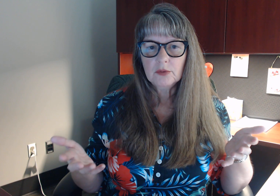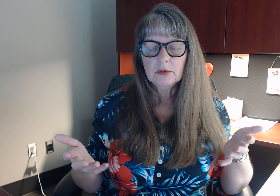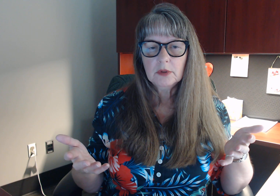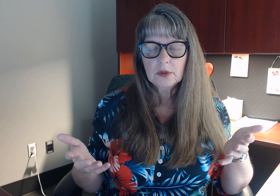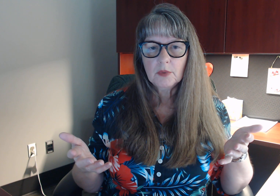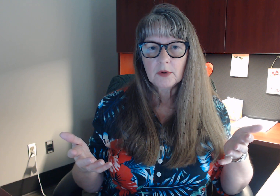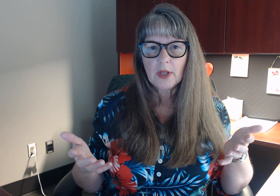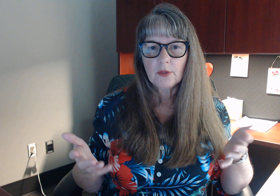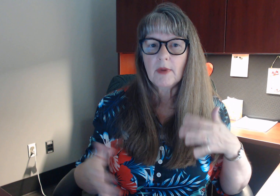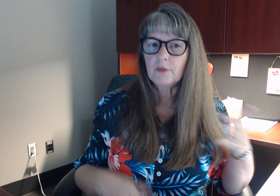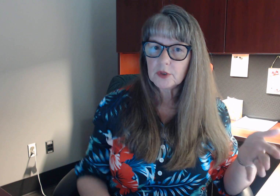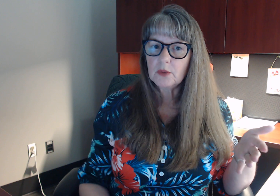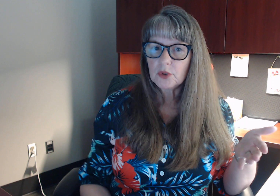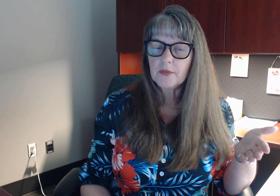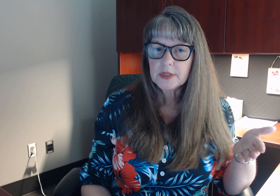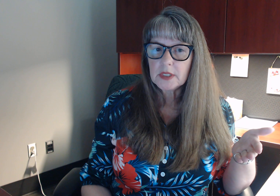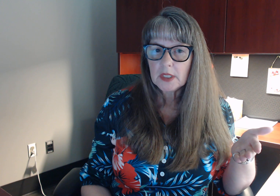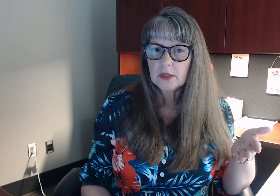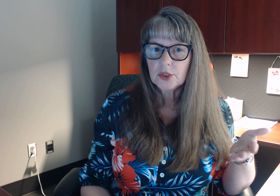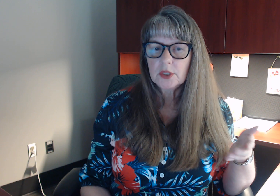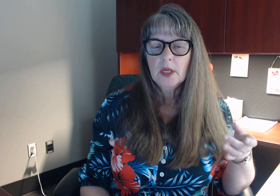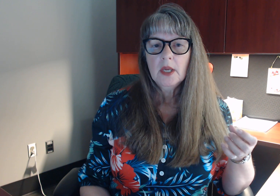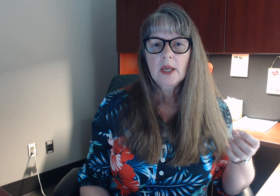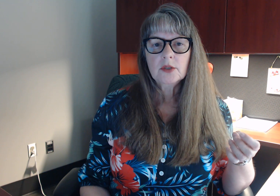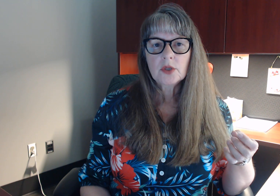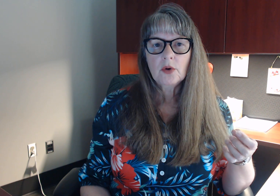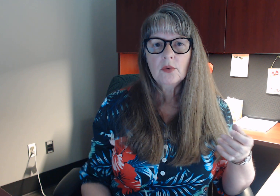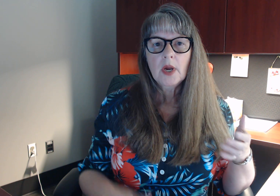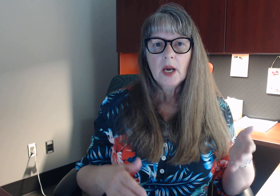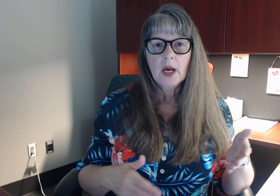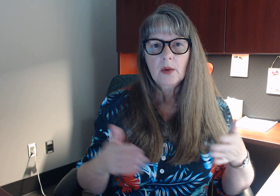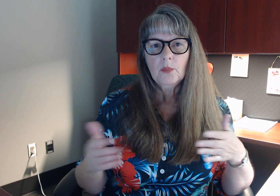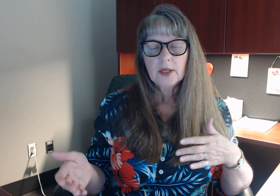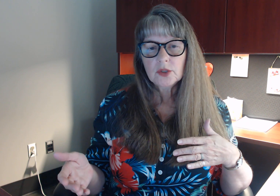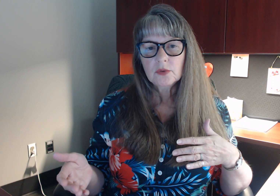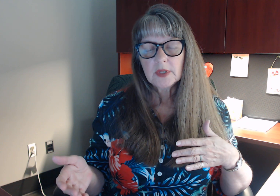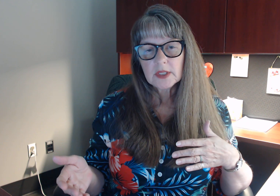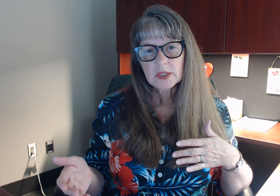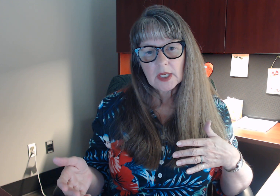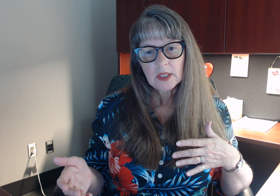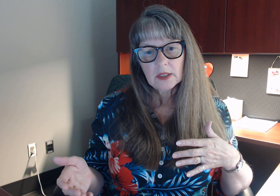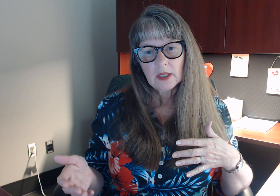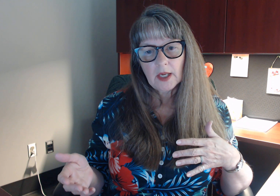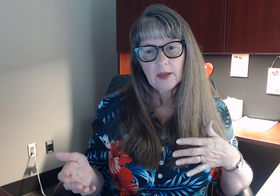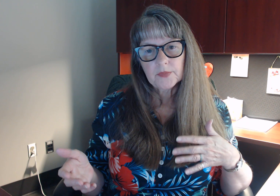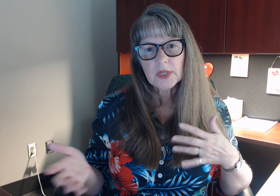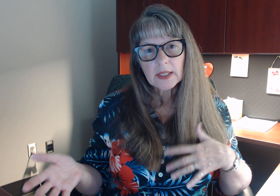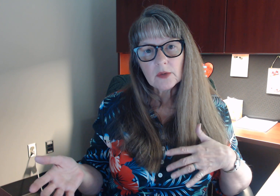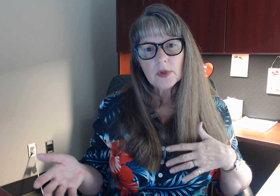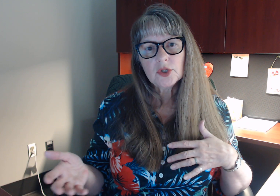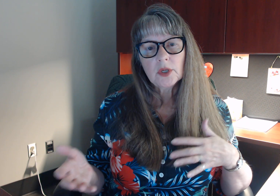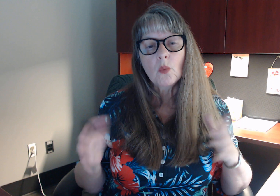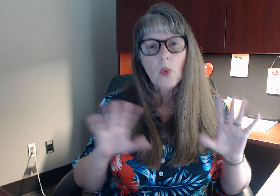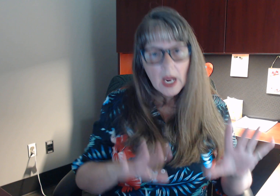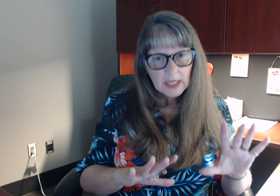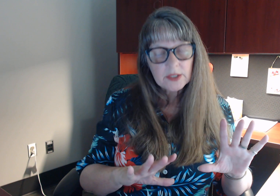to one or the other. My first language obviously is English. And so when I do things in sign language, while I